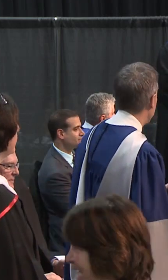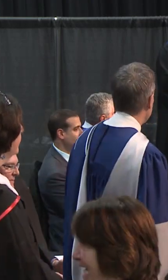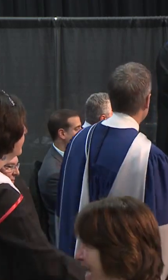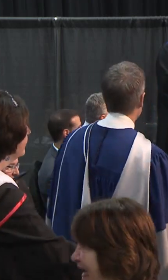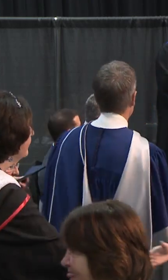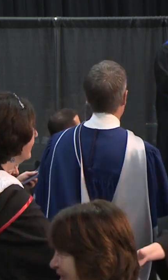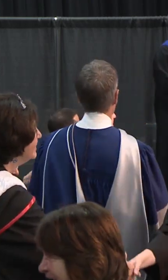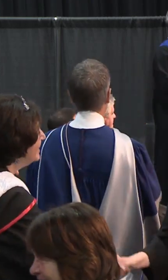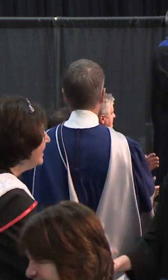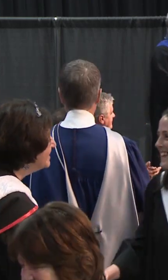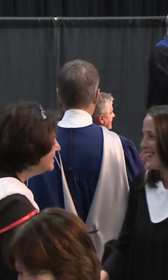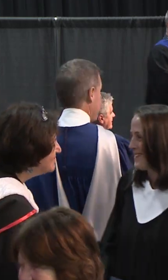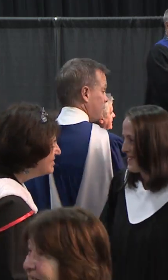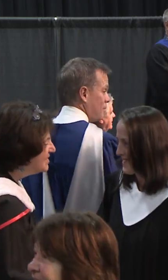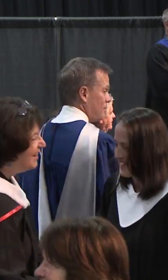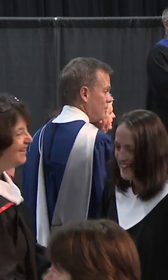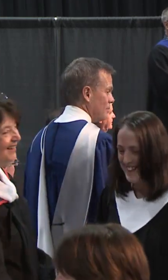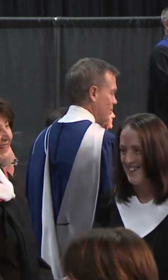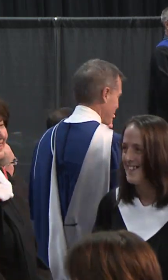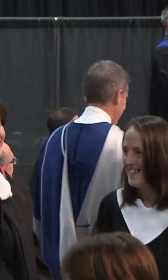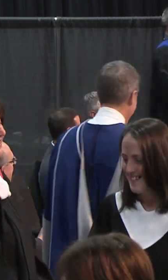Danielle Camo.